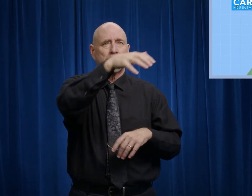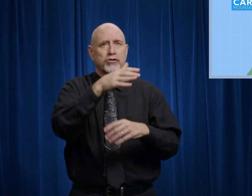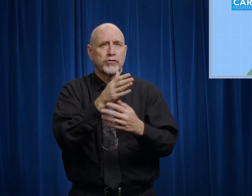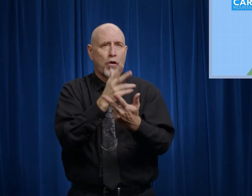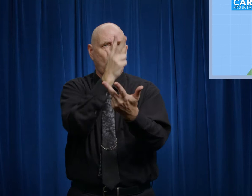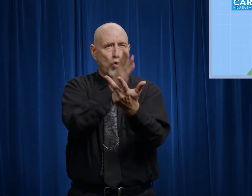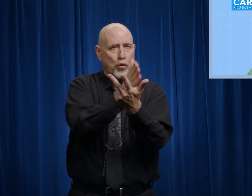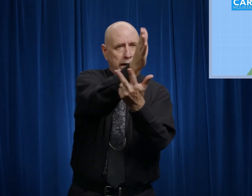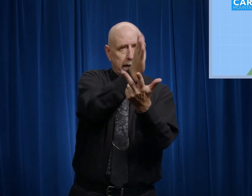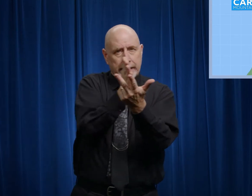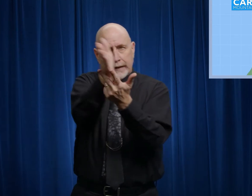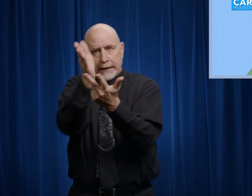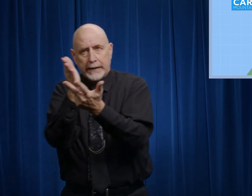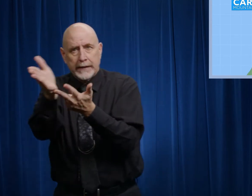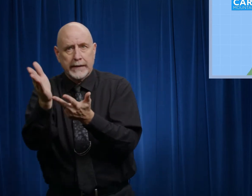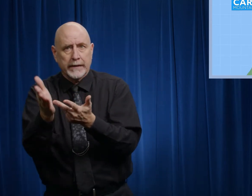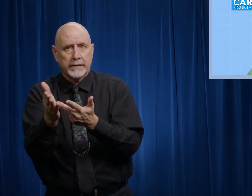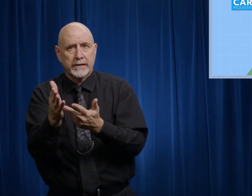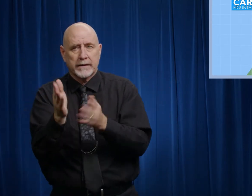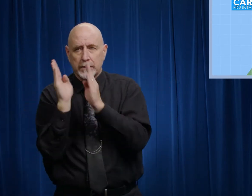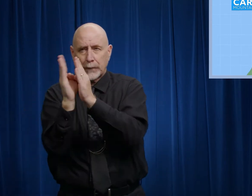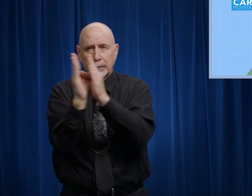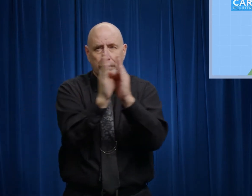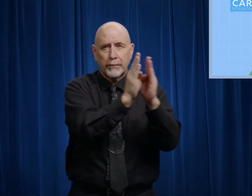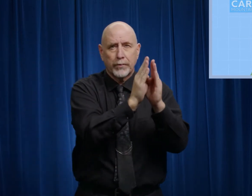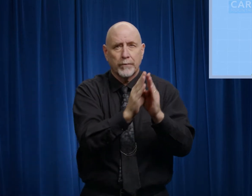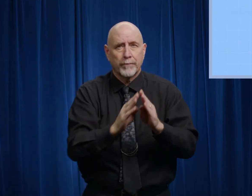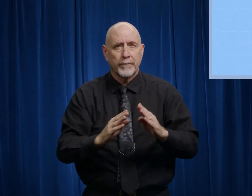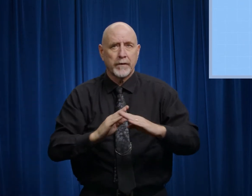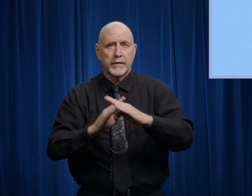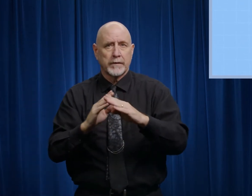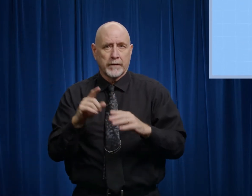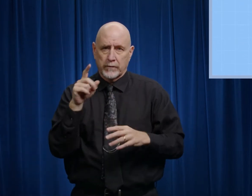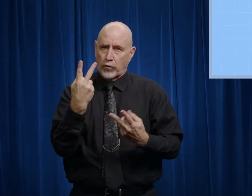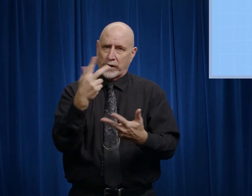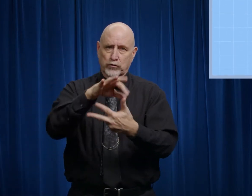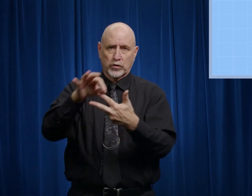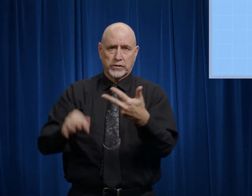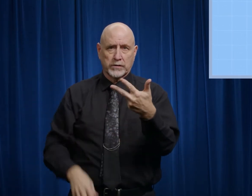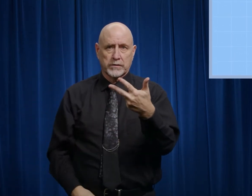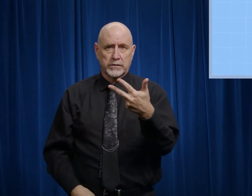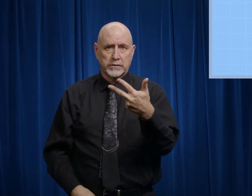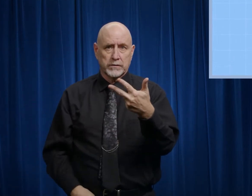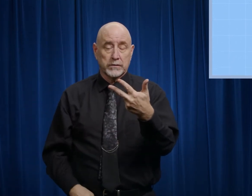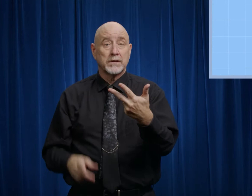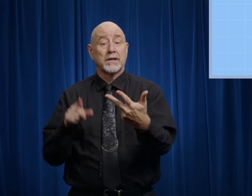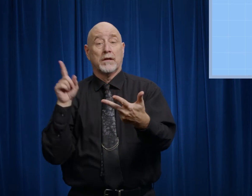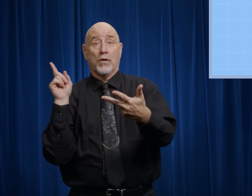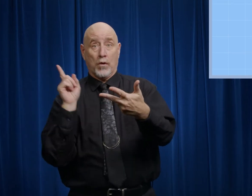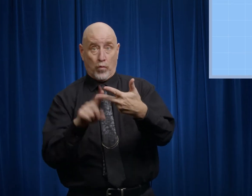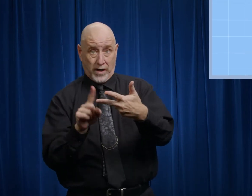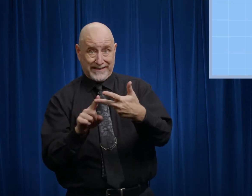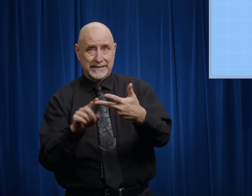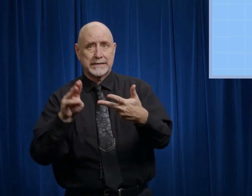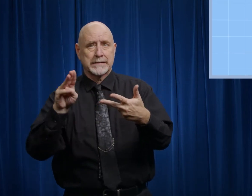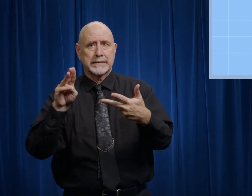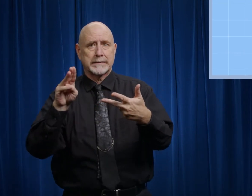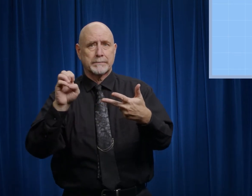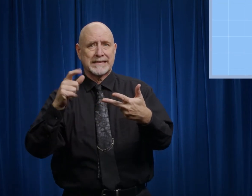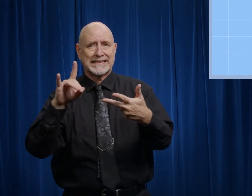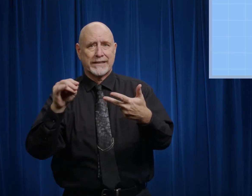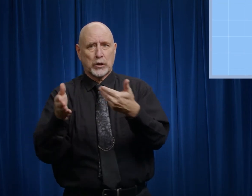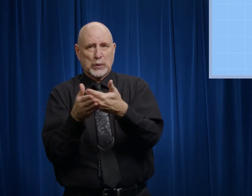have to choose one of 3 narrow passes through the geographic roadblock impeding their progress. One of those